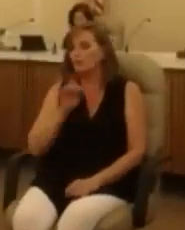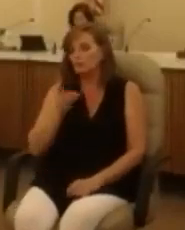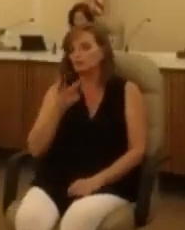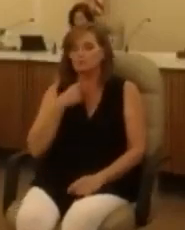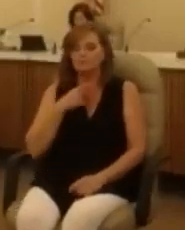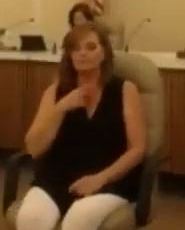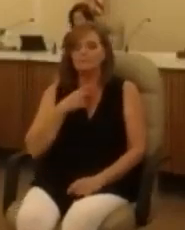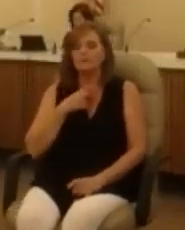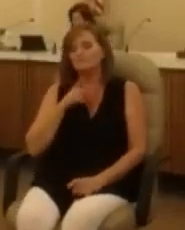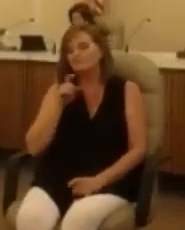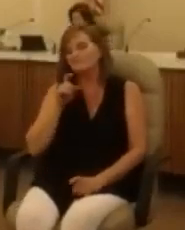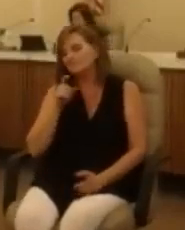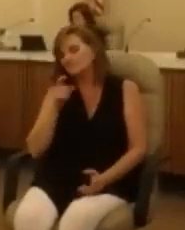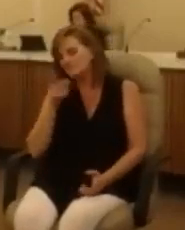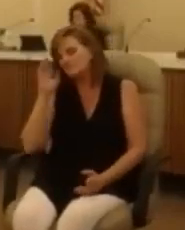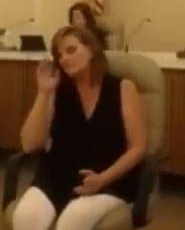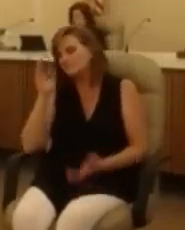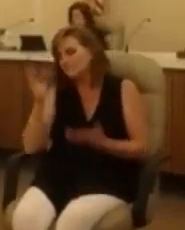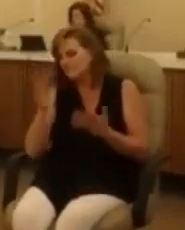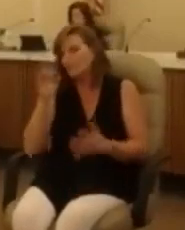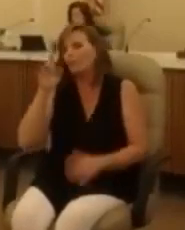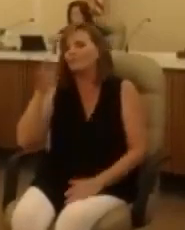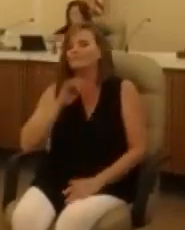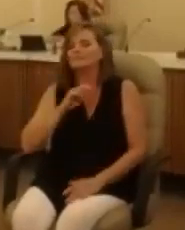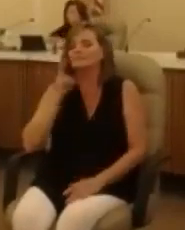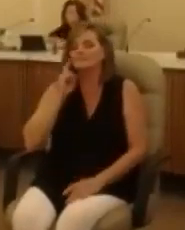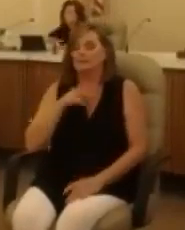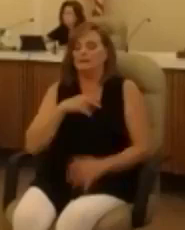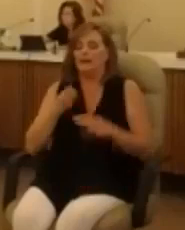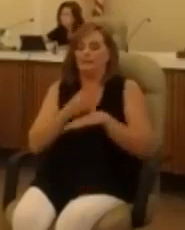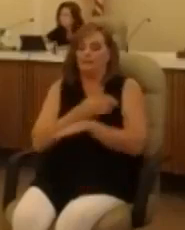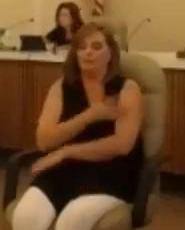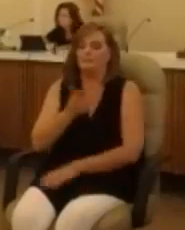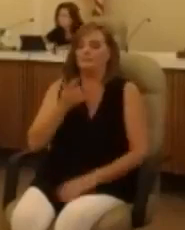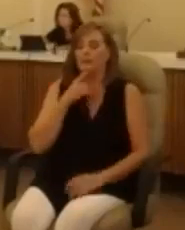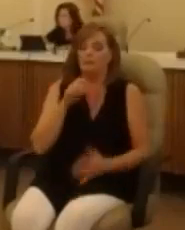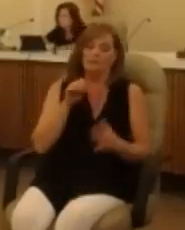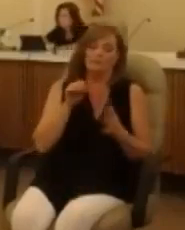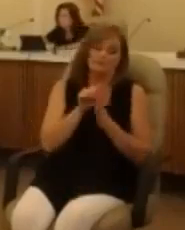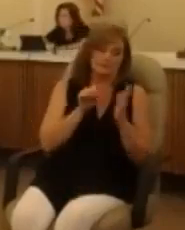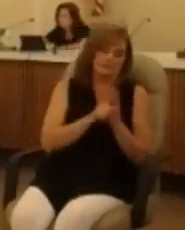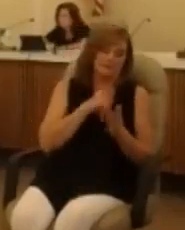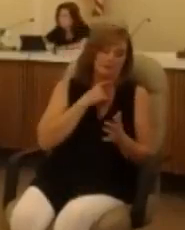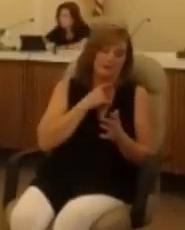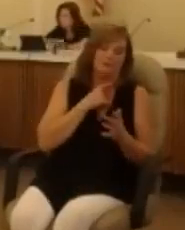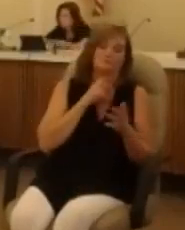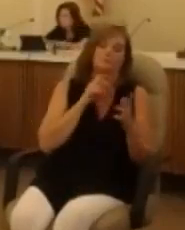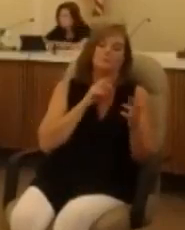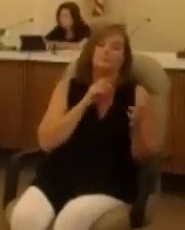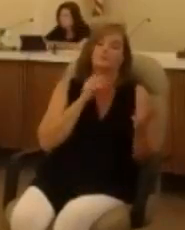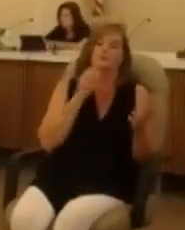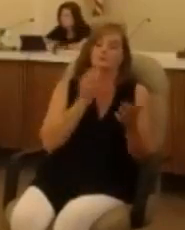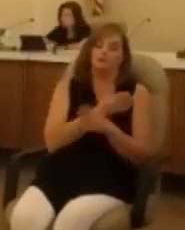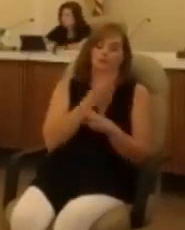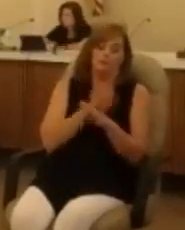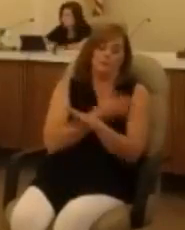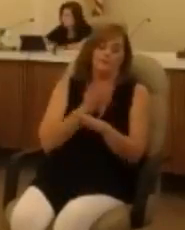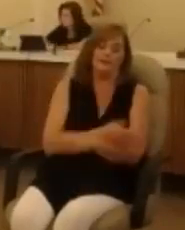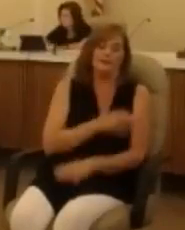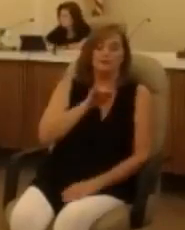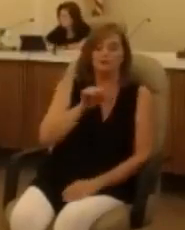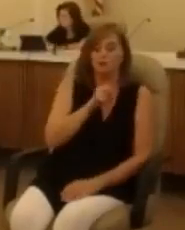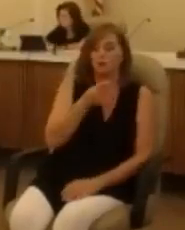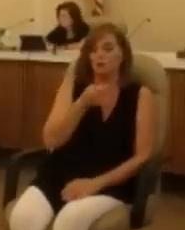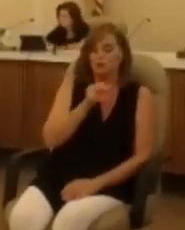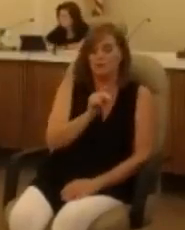improvements there. I will note that when the state has been redoing Jefferson Road, they've been putting in sidewalks in the areas where they